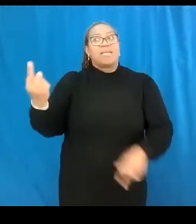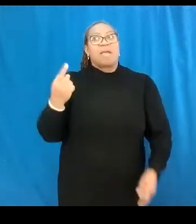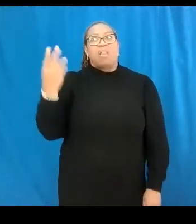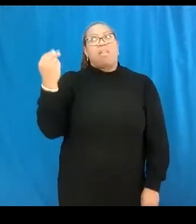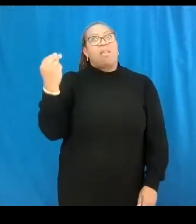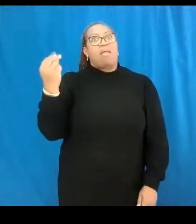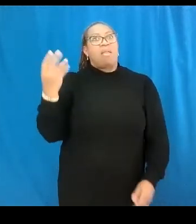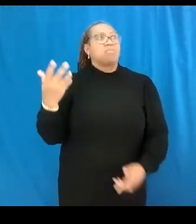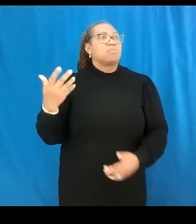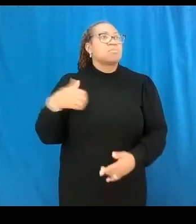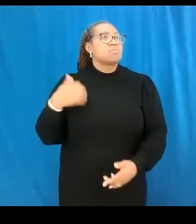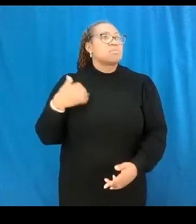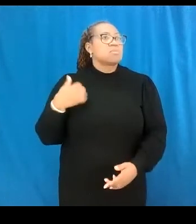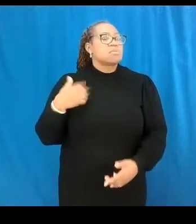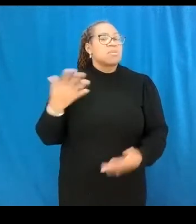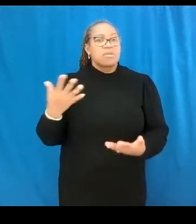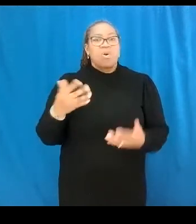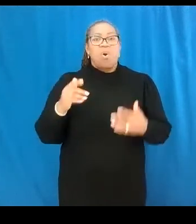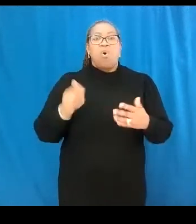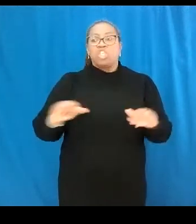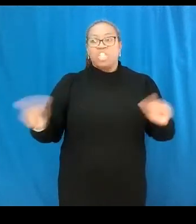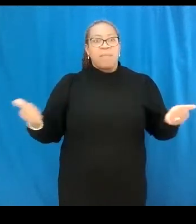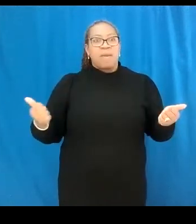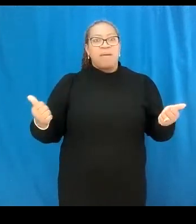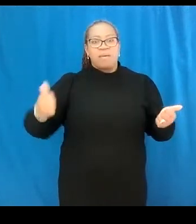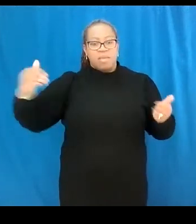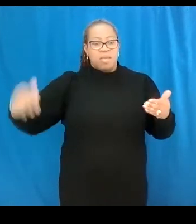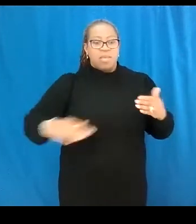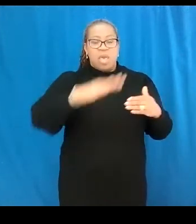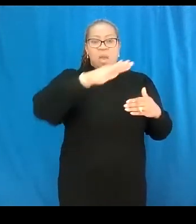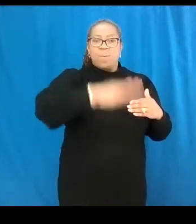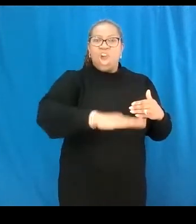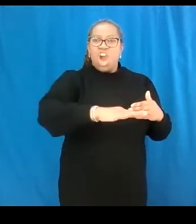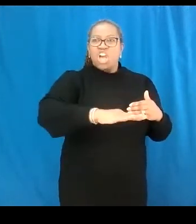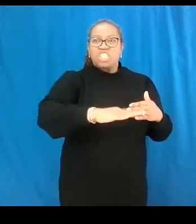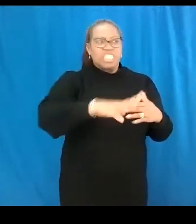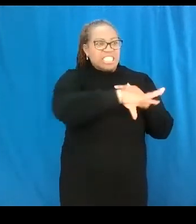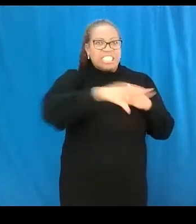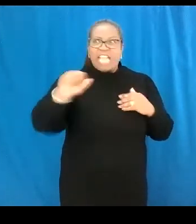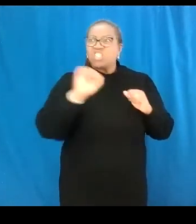that neighbor parks in your parking space for the 15th time.